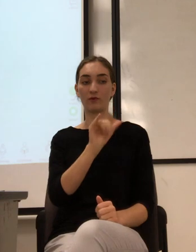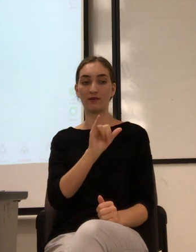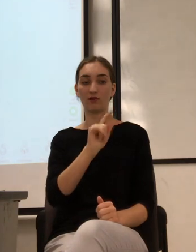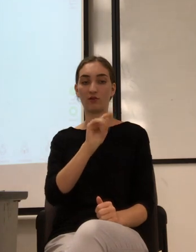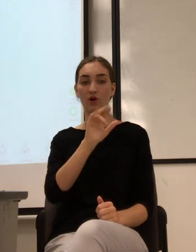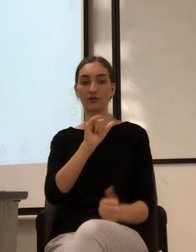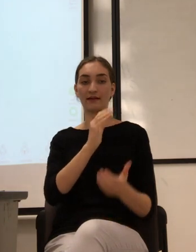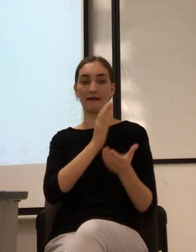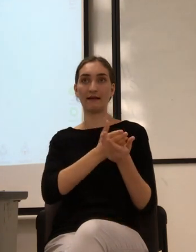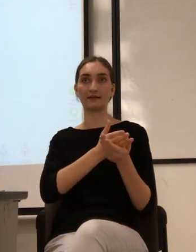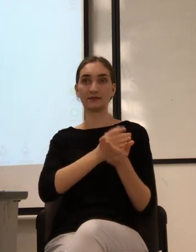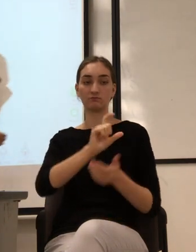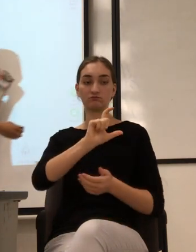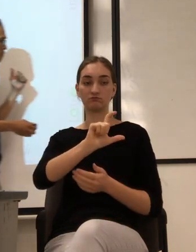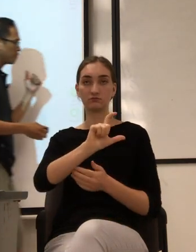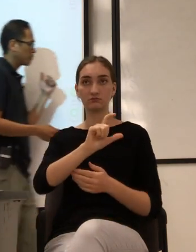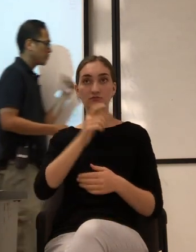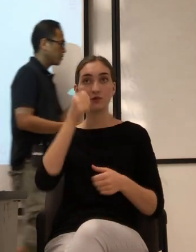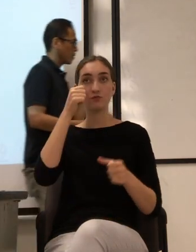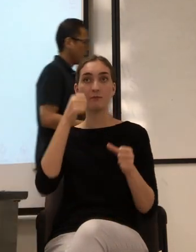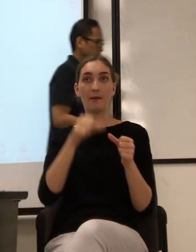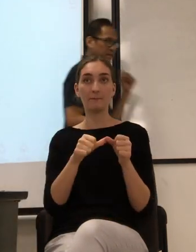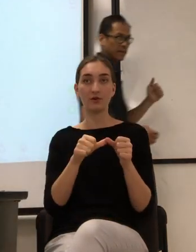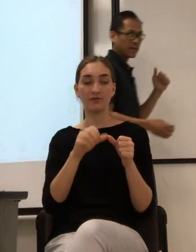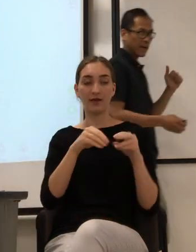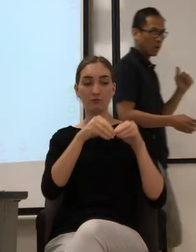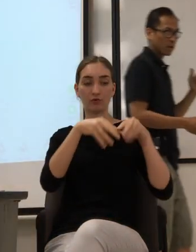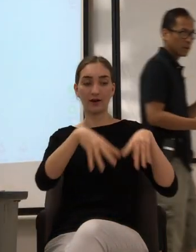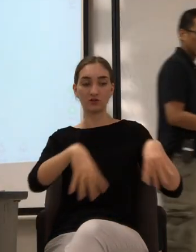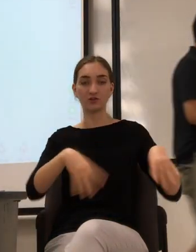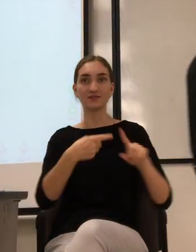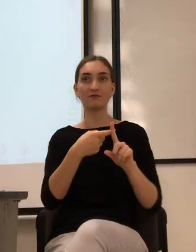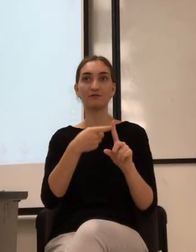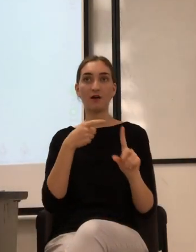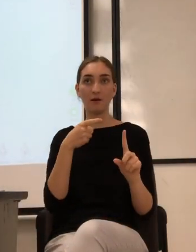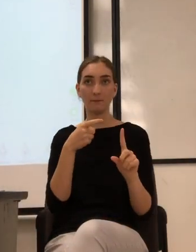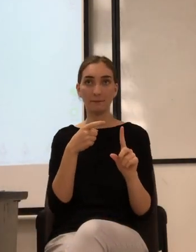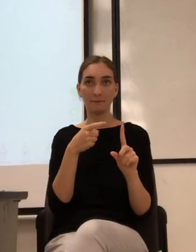map this out for you. Remember, these branch off of ascending aorta.